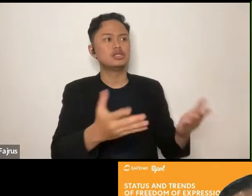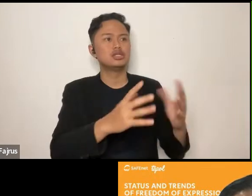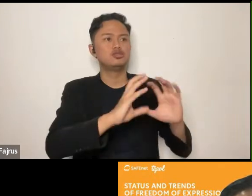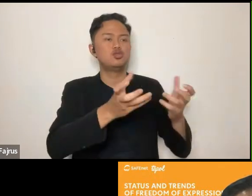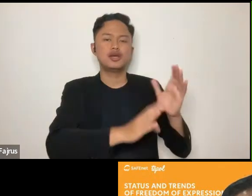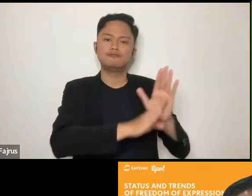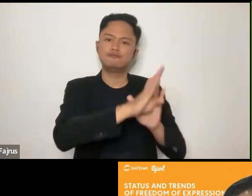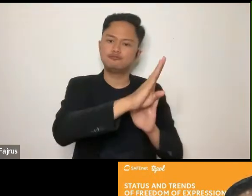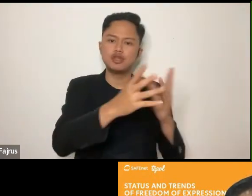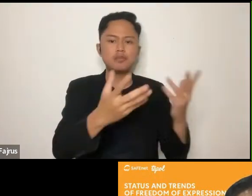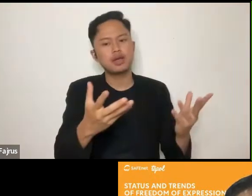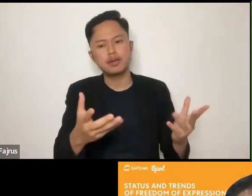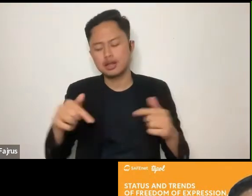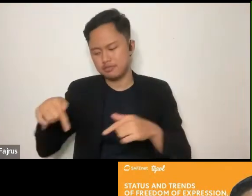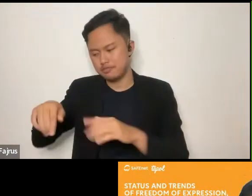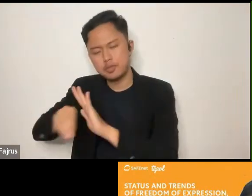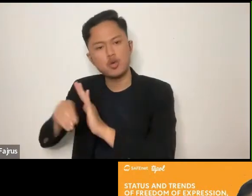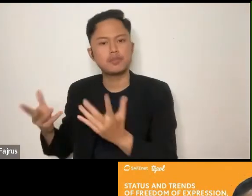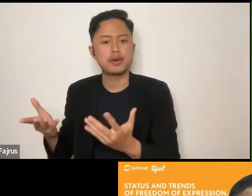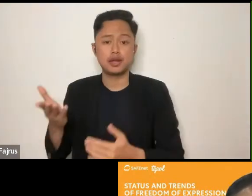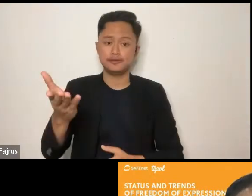yours.